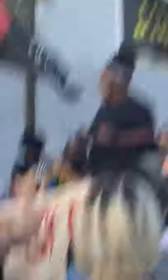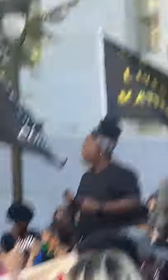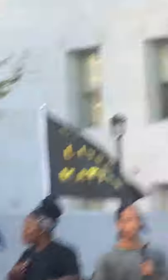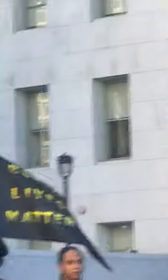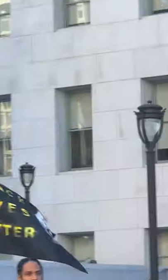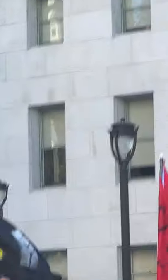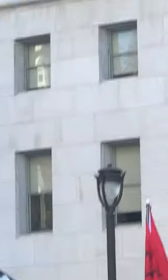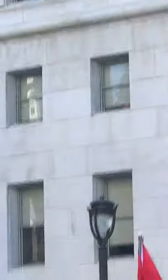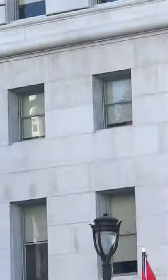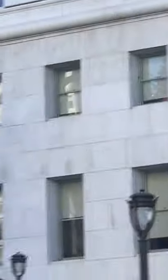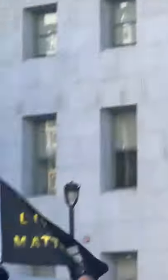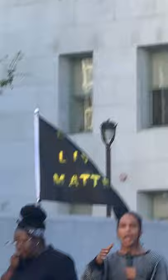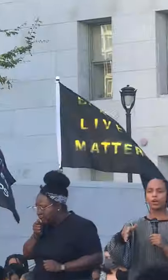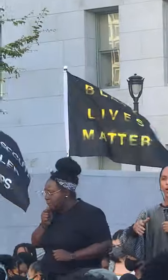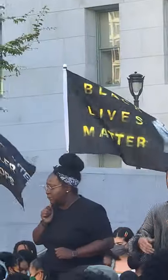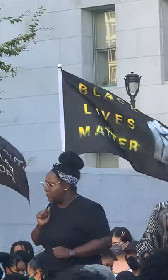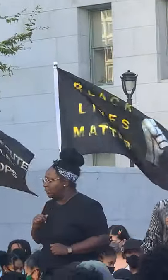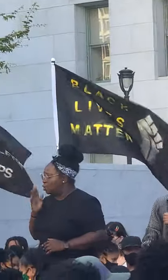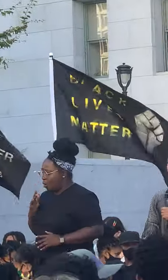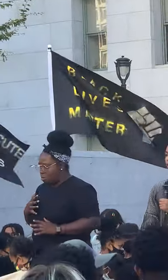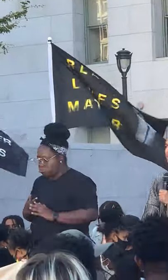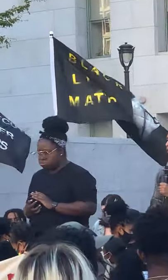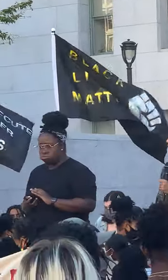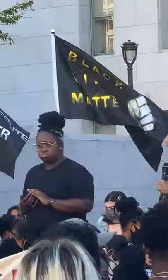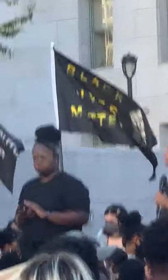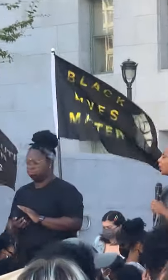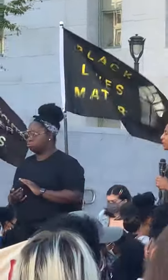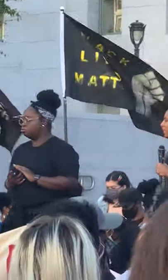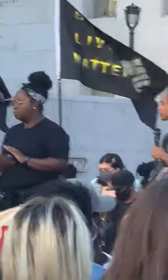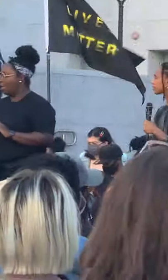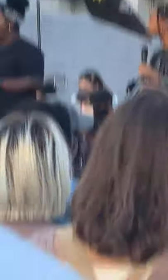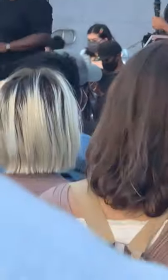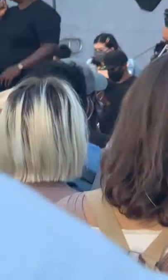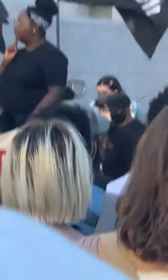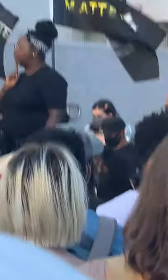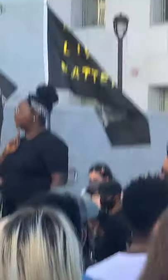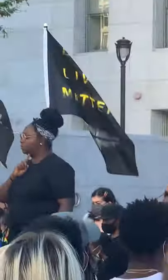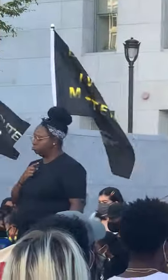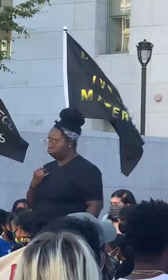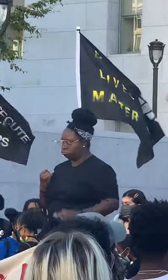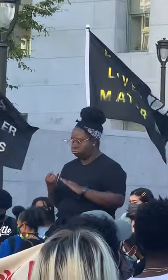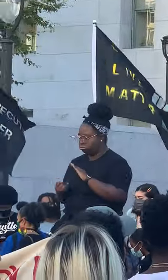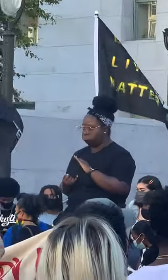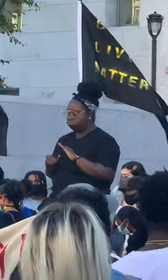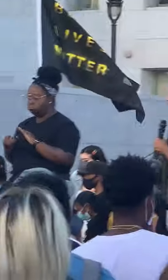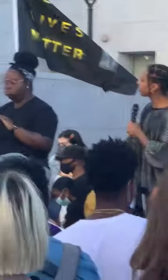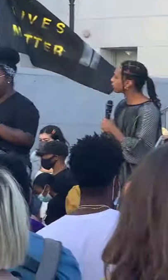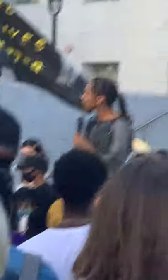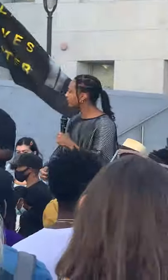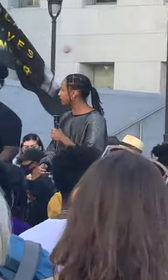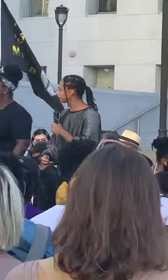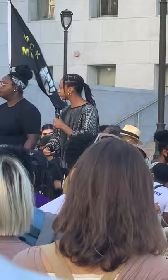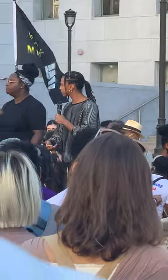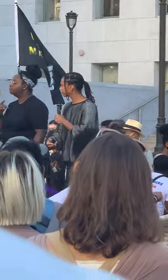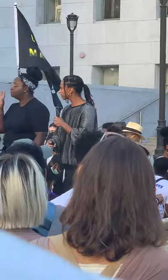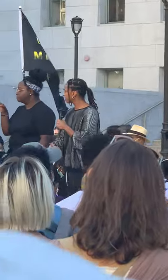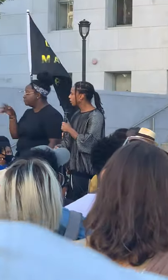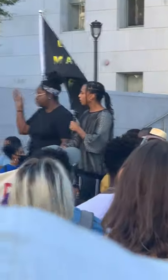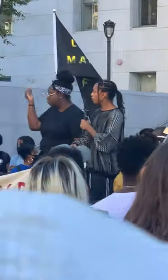suffering, who know anguish and loneliness. And I'll tell you